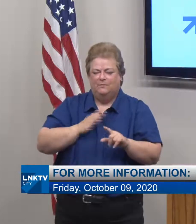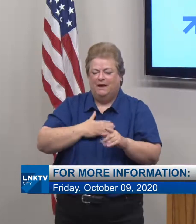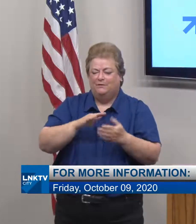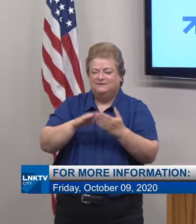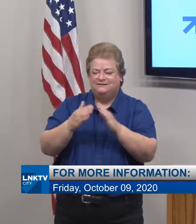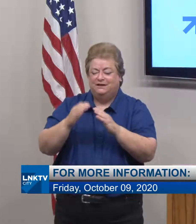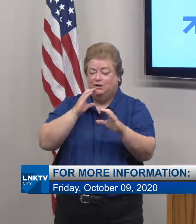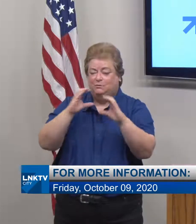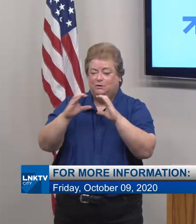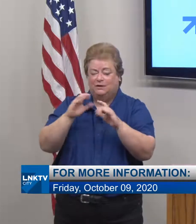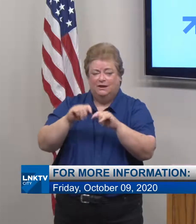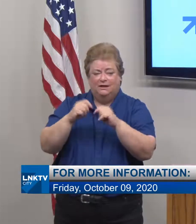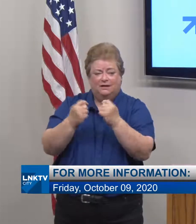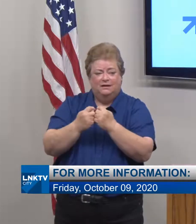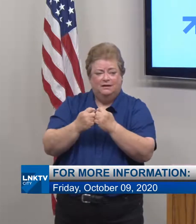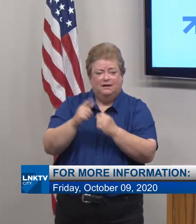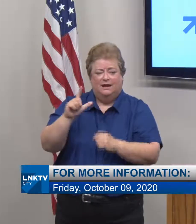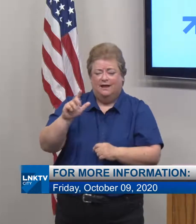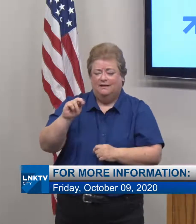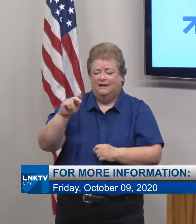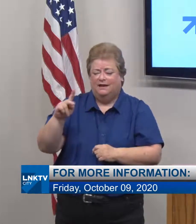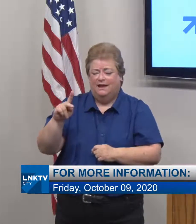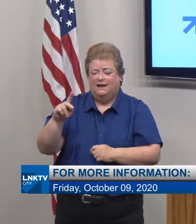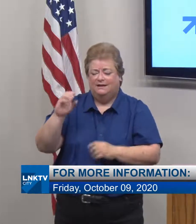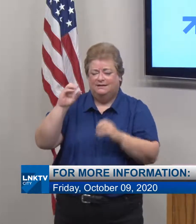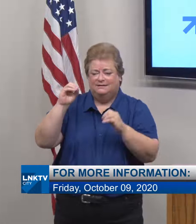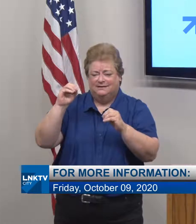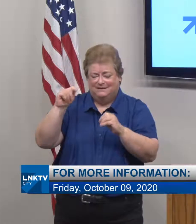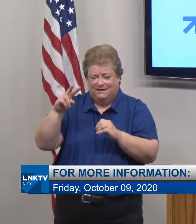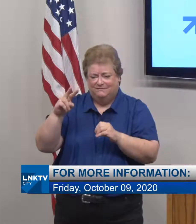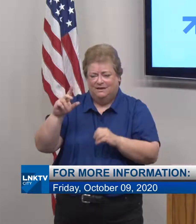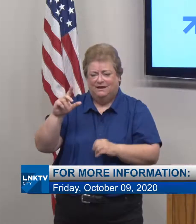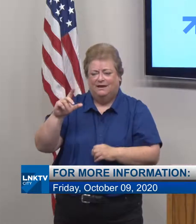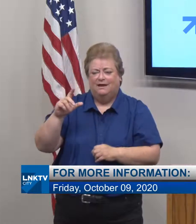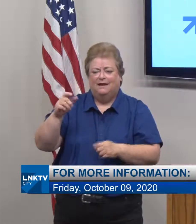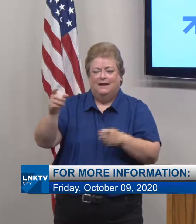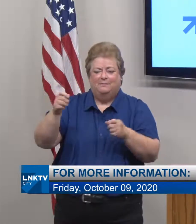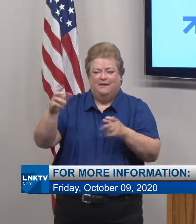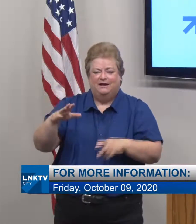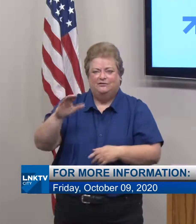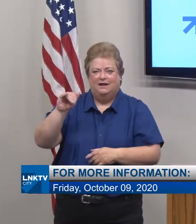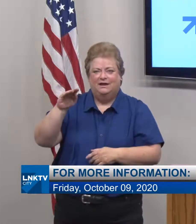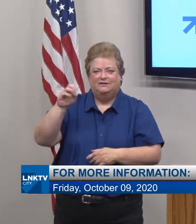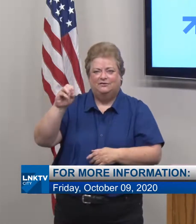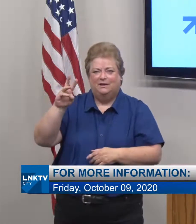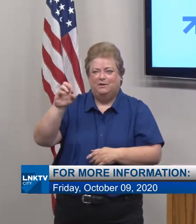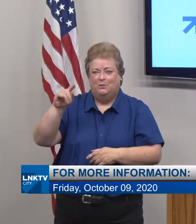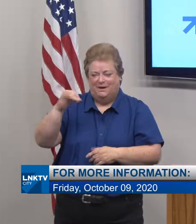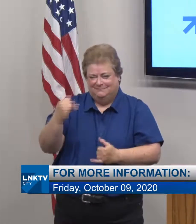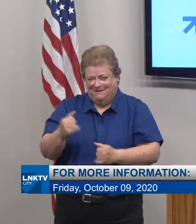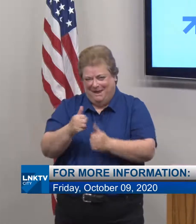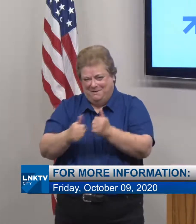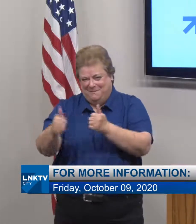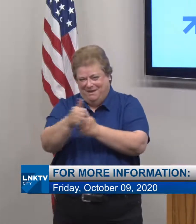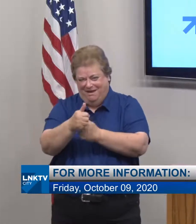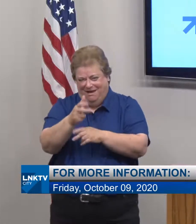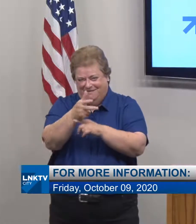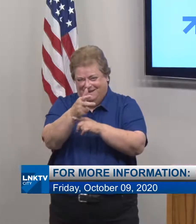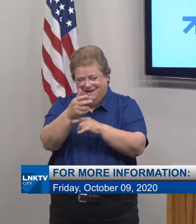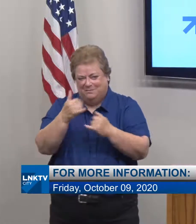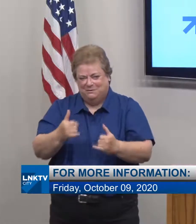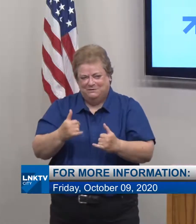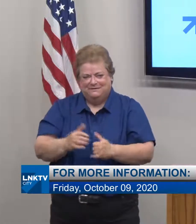team. LNKTV manager Jamie Wentz is behind our camera right now. And because of